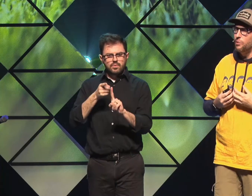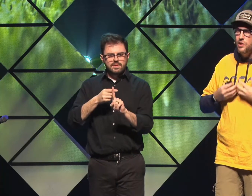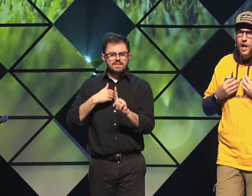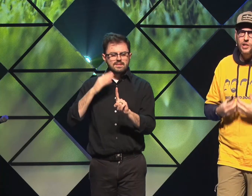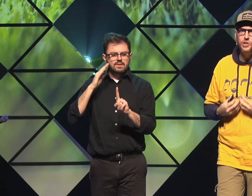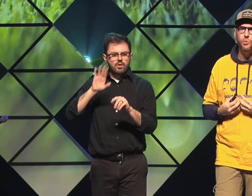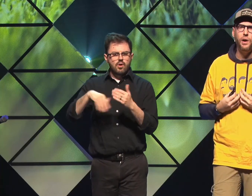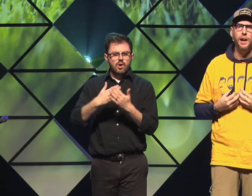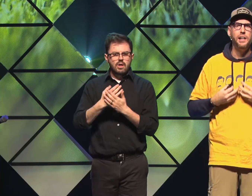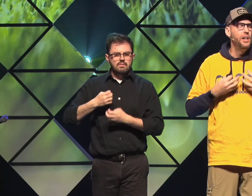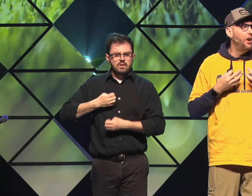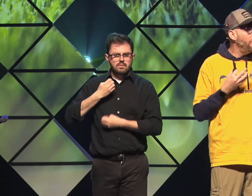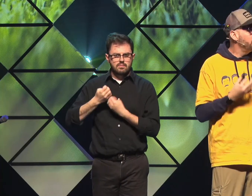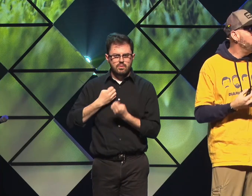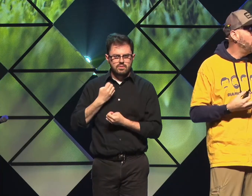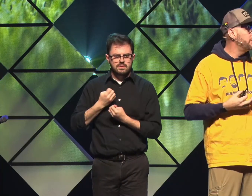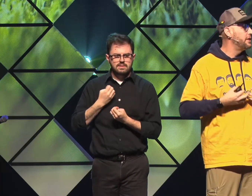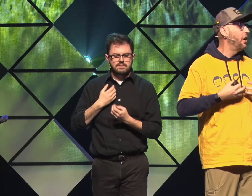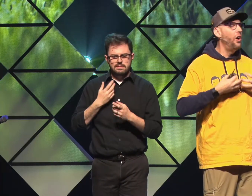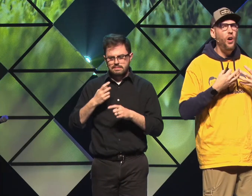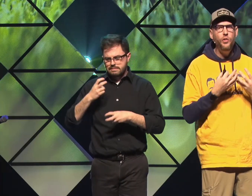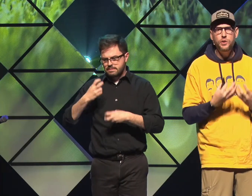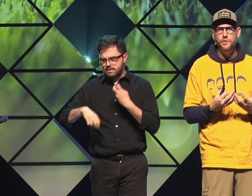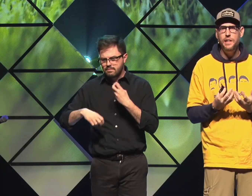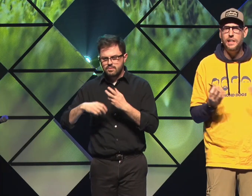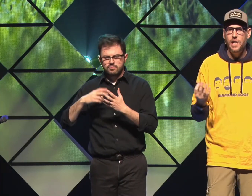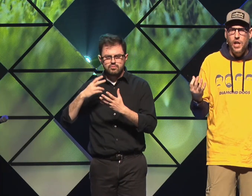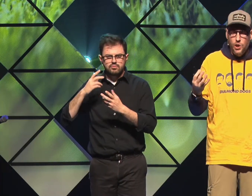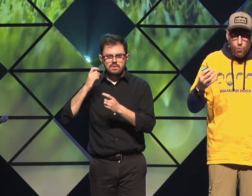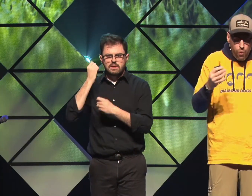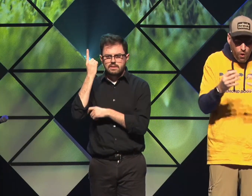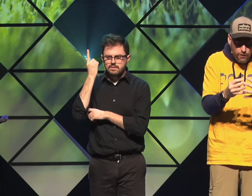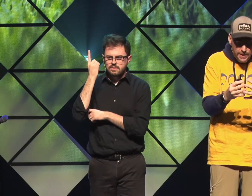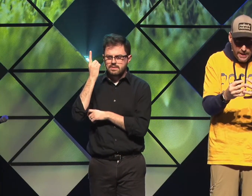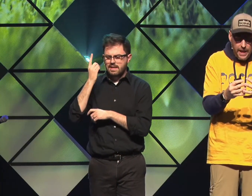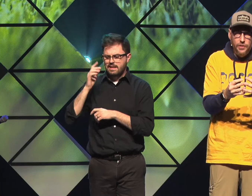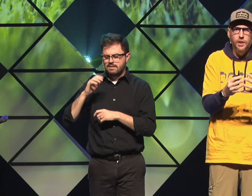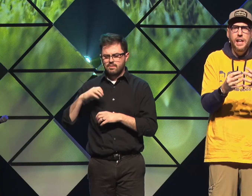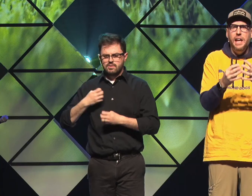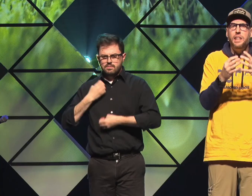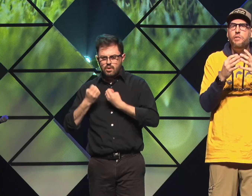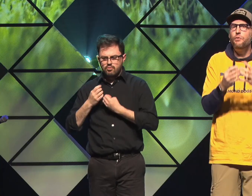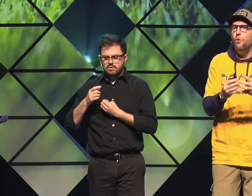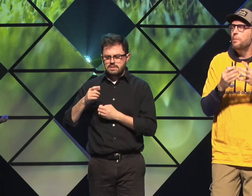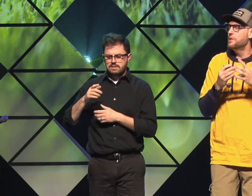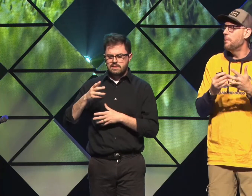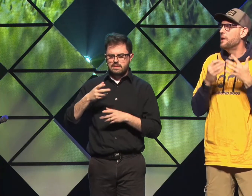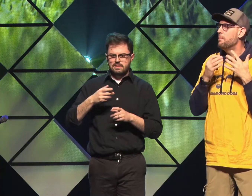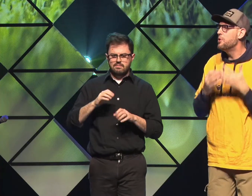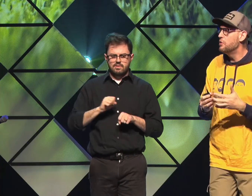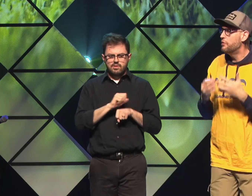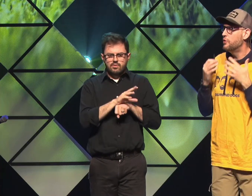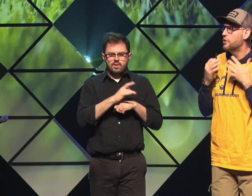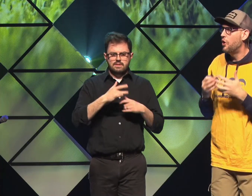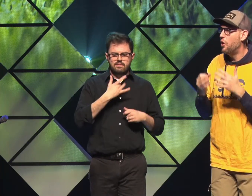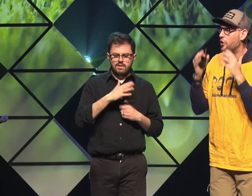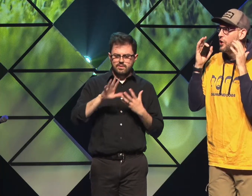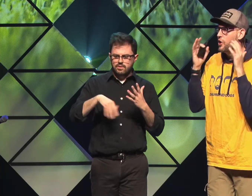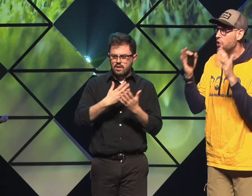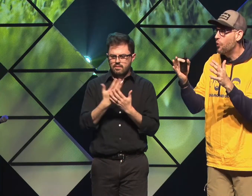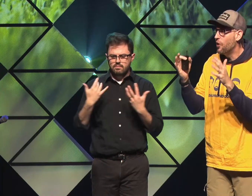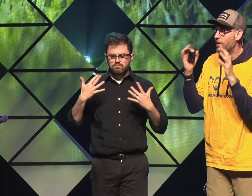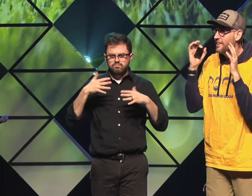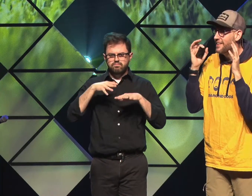navigate, that we're not sure why, all those emotions, all those feelings, they're woven together and they form something beautiful